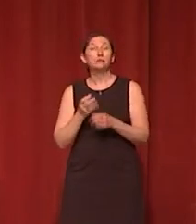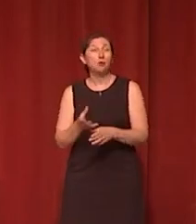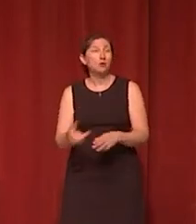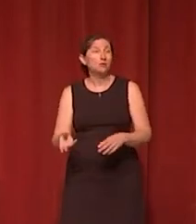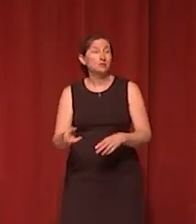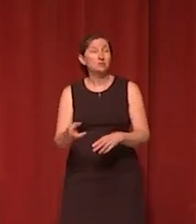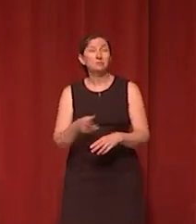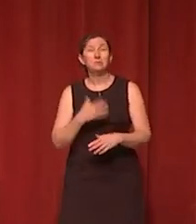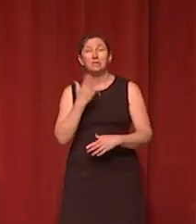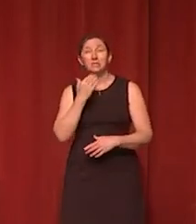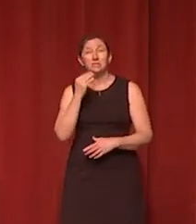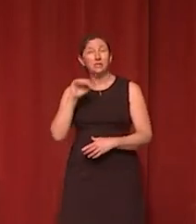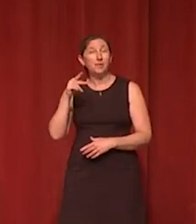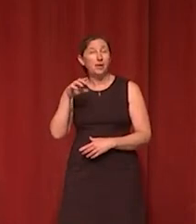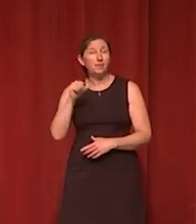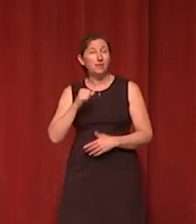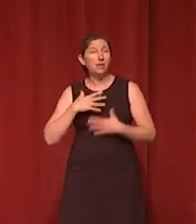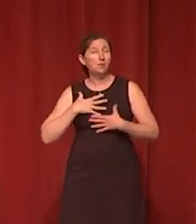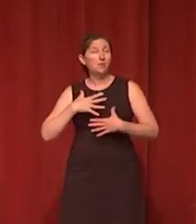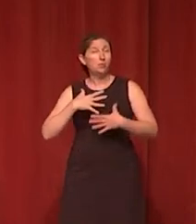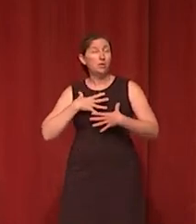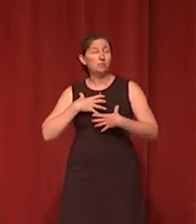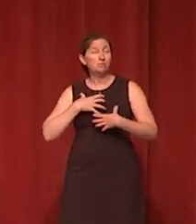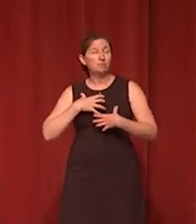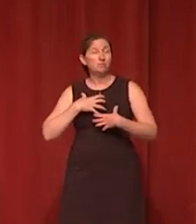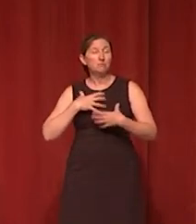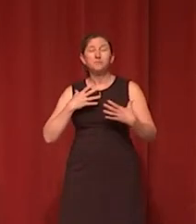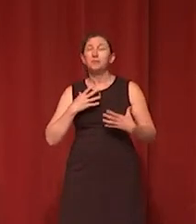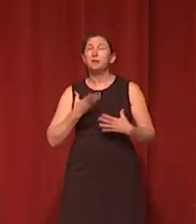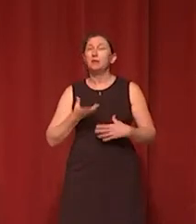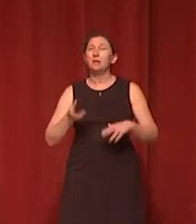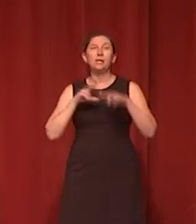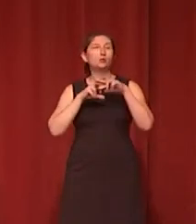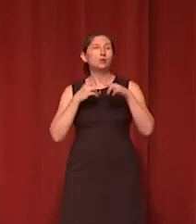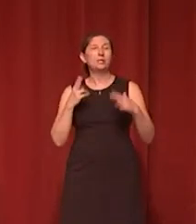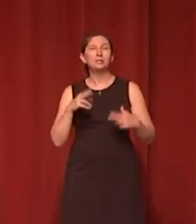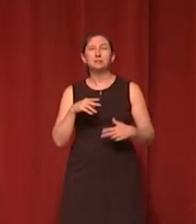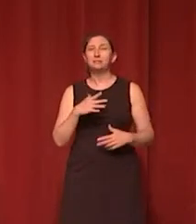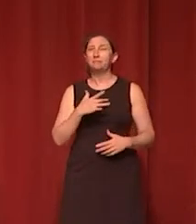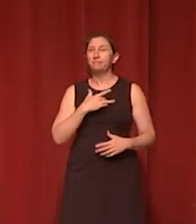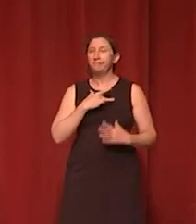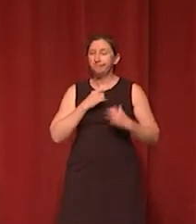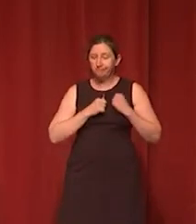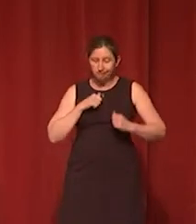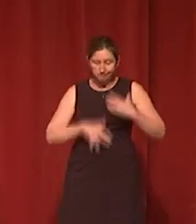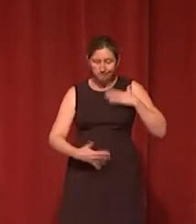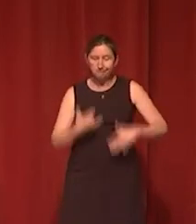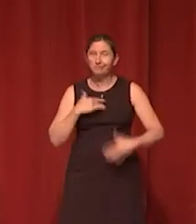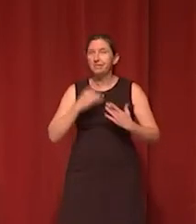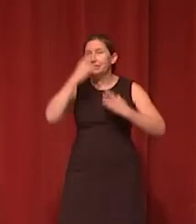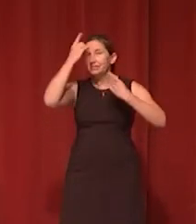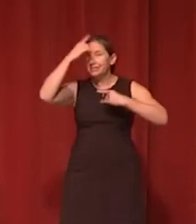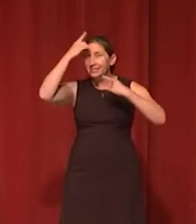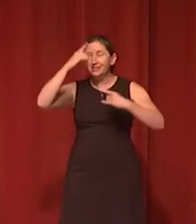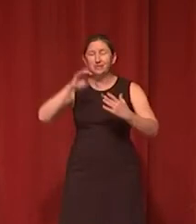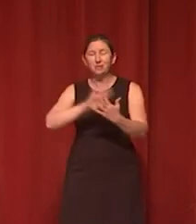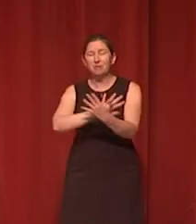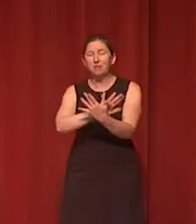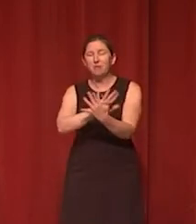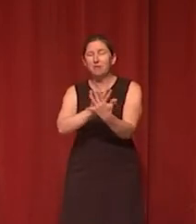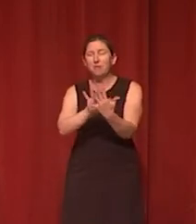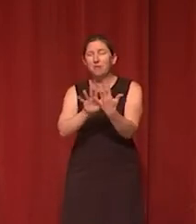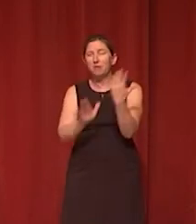Alzheimer's disease as well as vascular disease. So just a whole vicious cycle where it all factors into not only Alzheimer's disease,